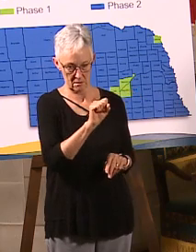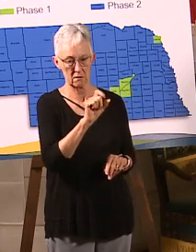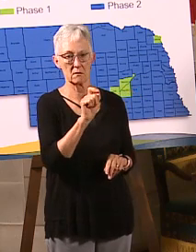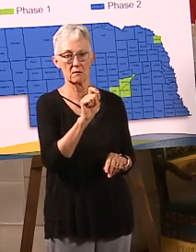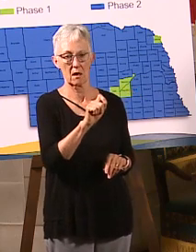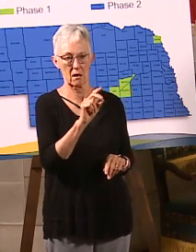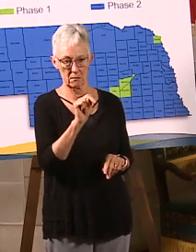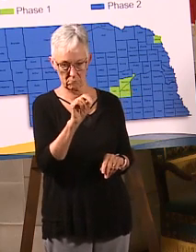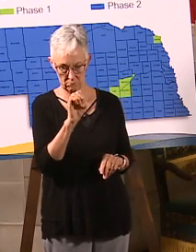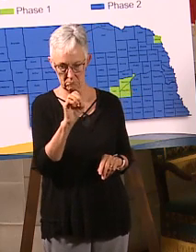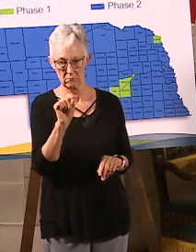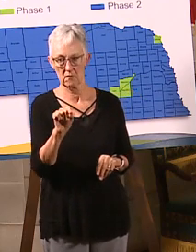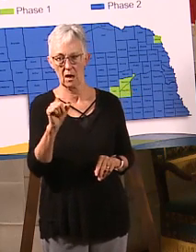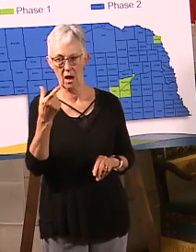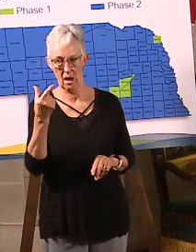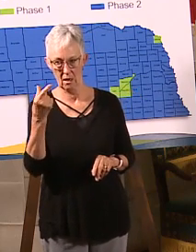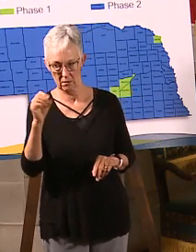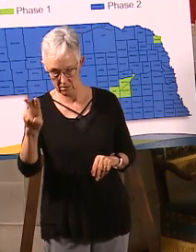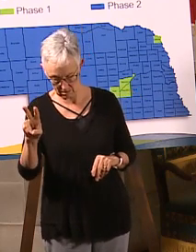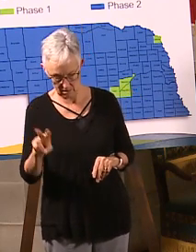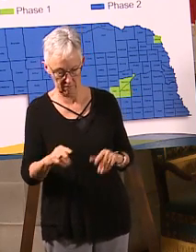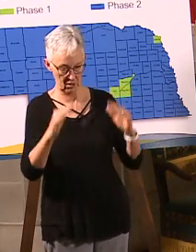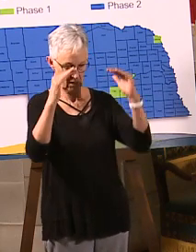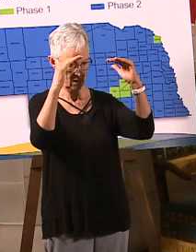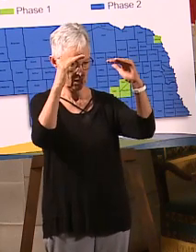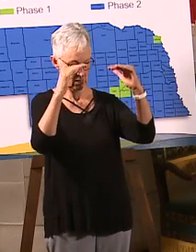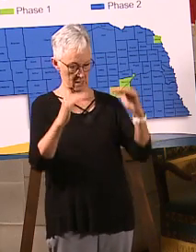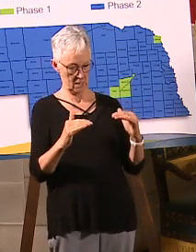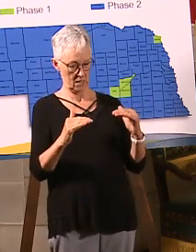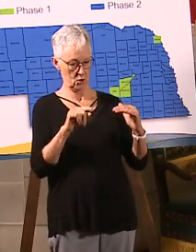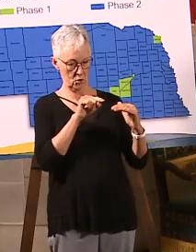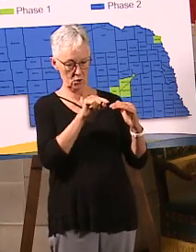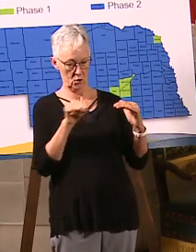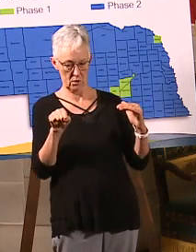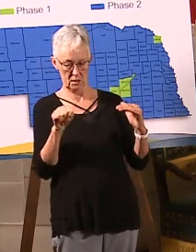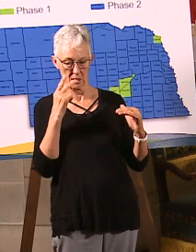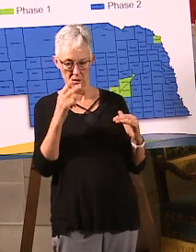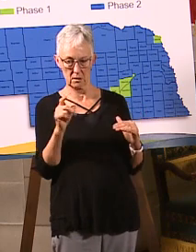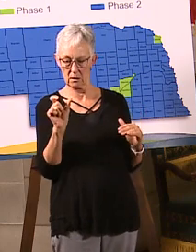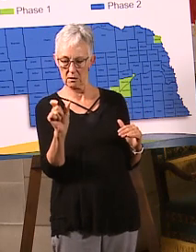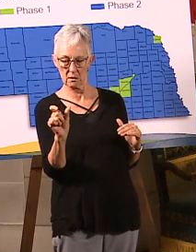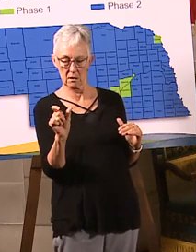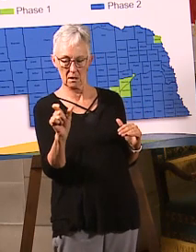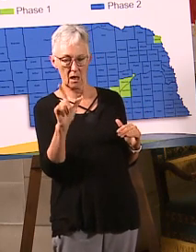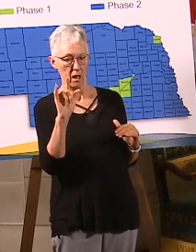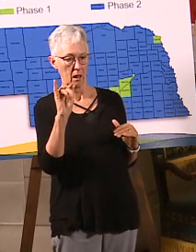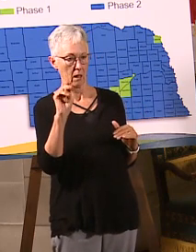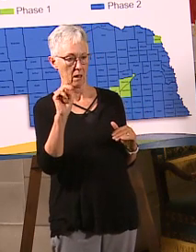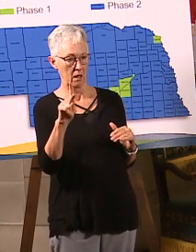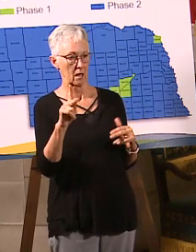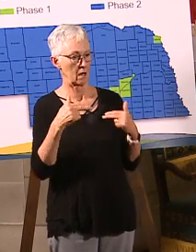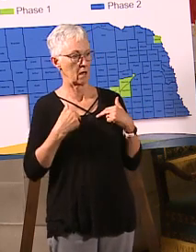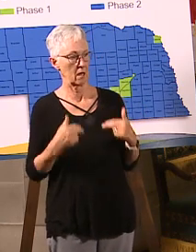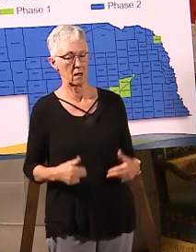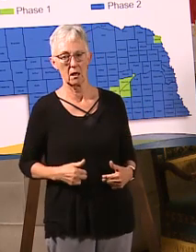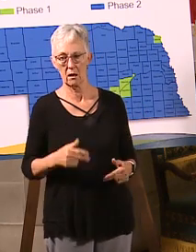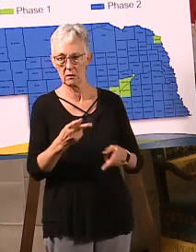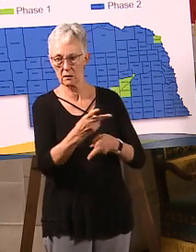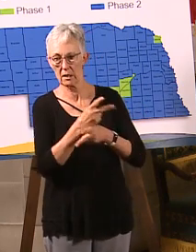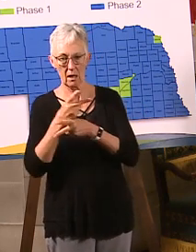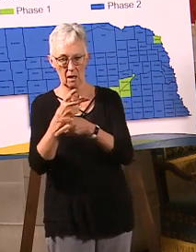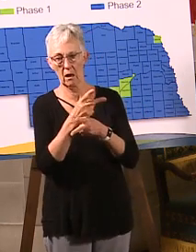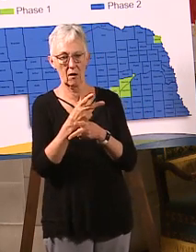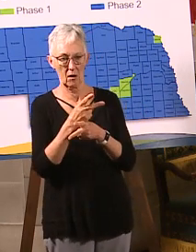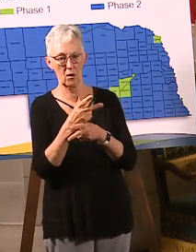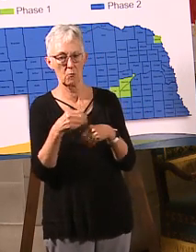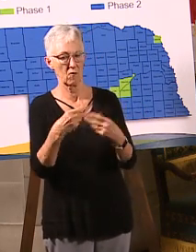dhhs.ne.gov, it's the main website, and about halfway down, you'll see a button or see a web link for the healthcare provider information. If